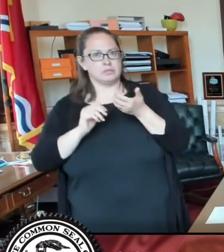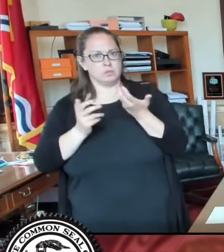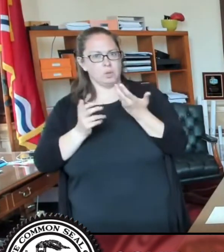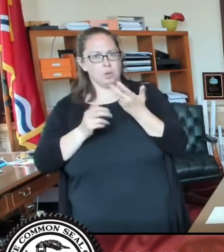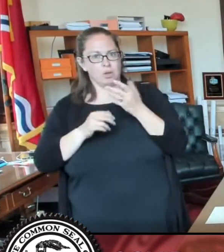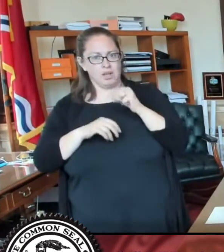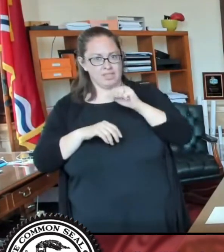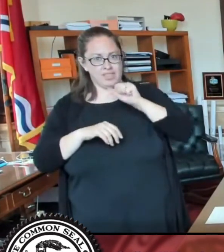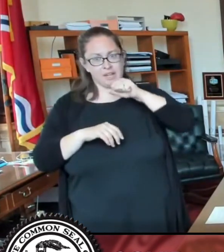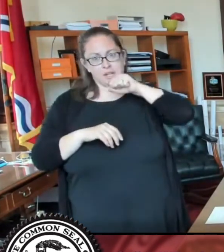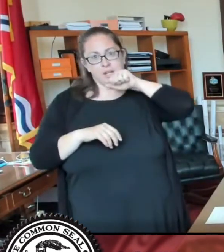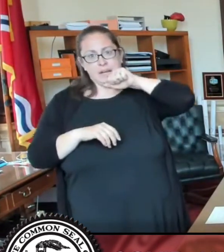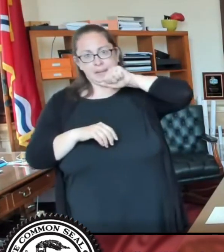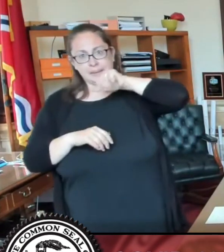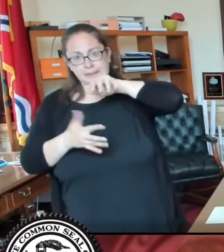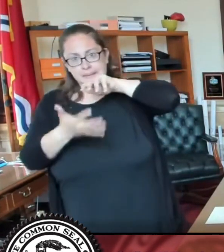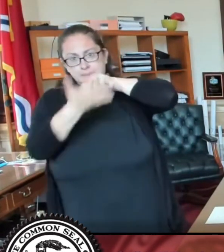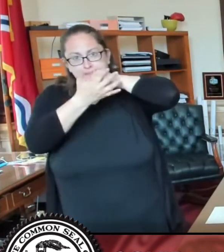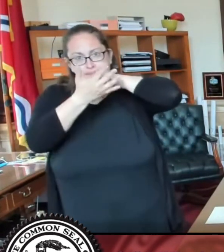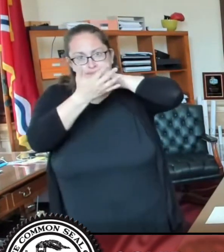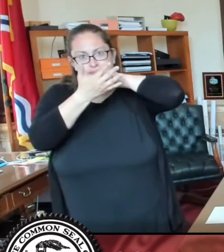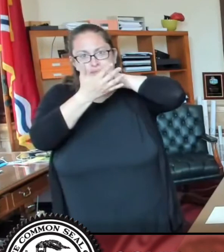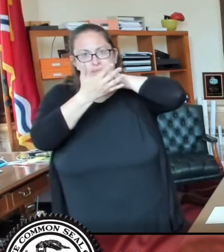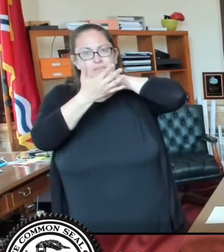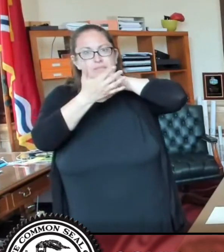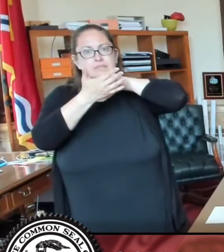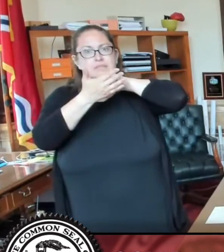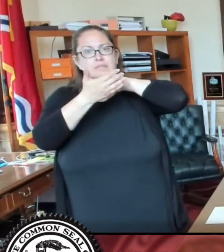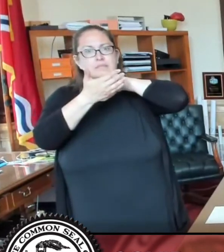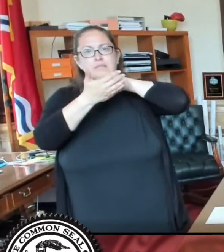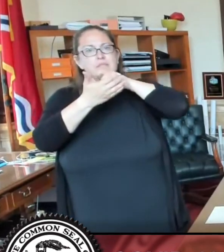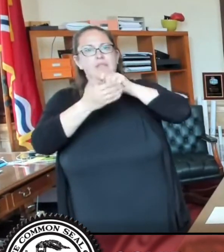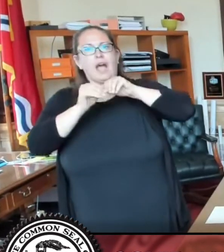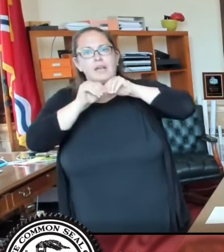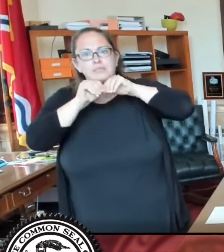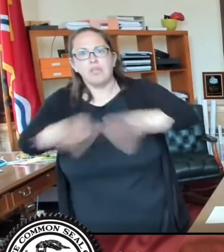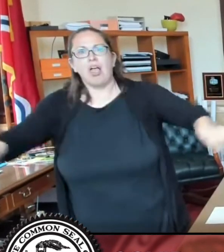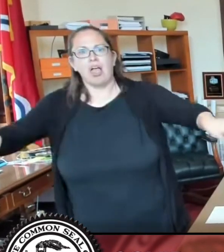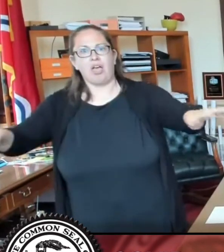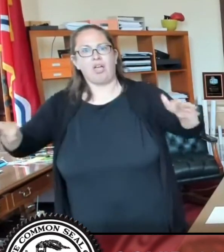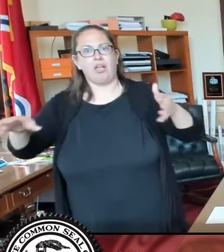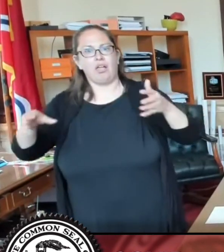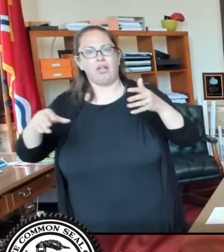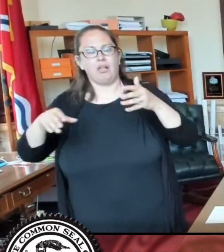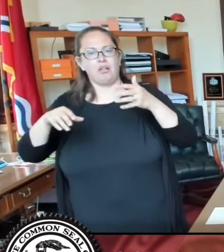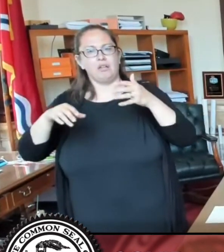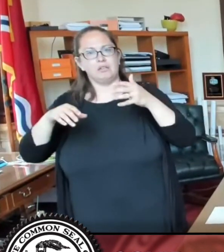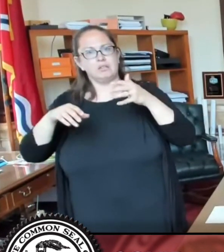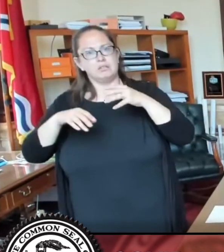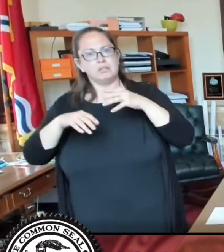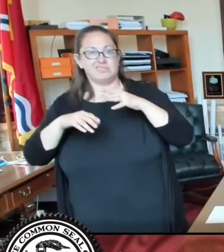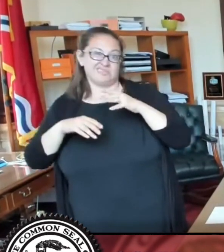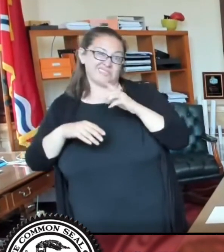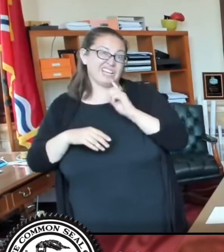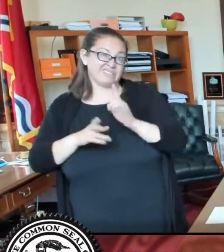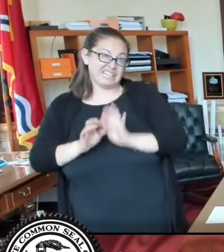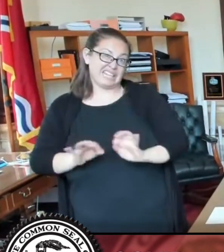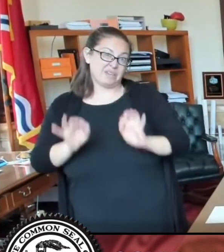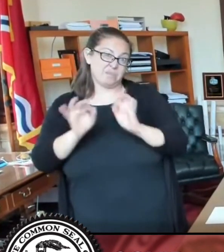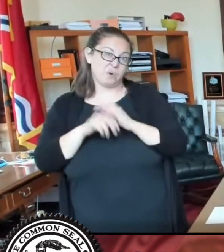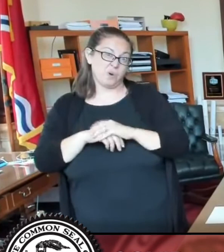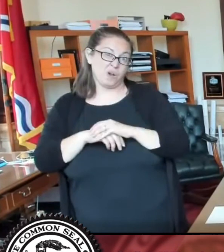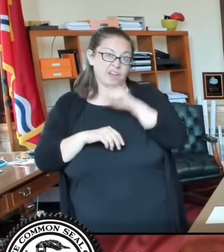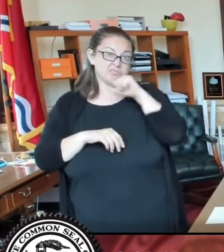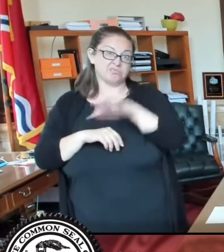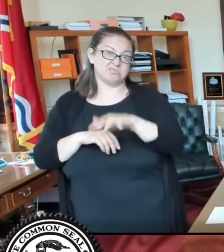your breath and the particles that are in your breath down is really pretty important.